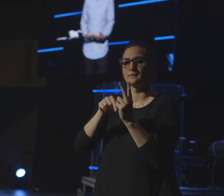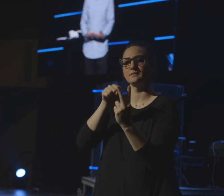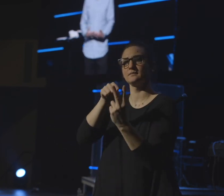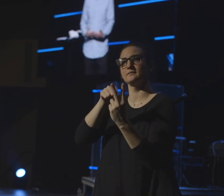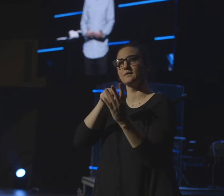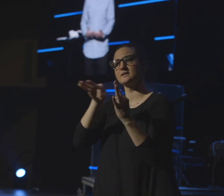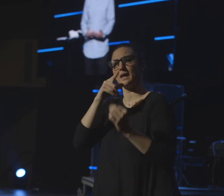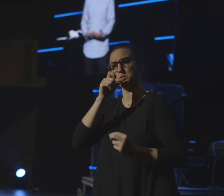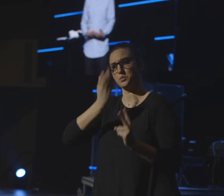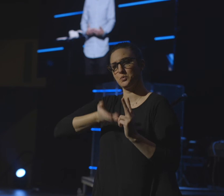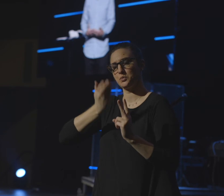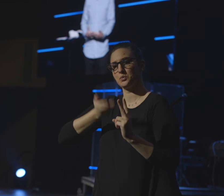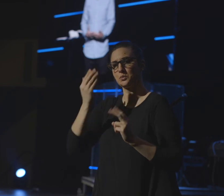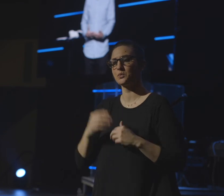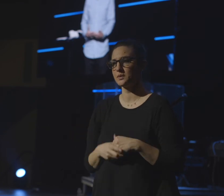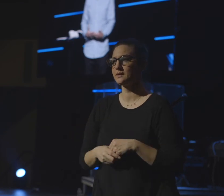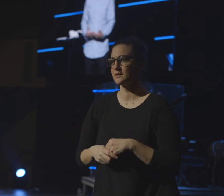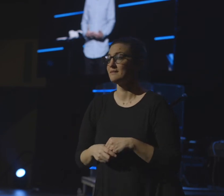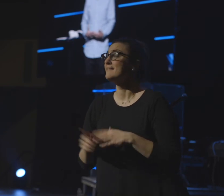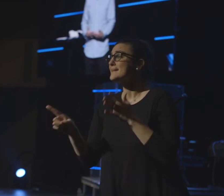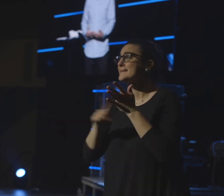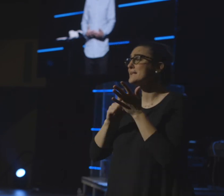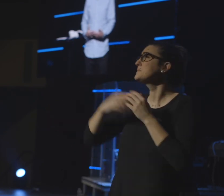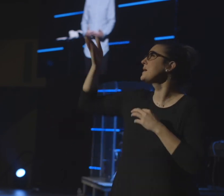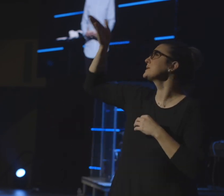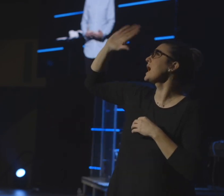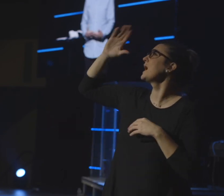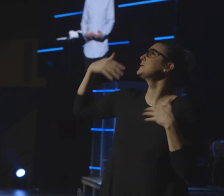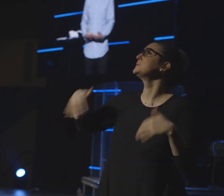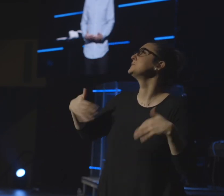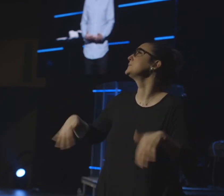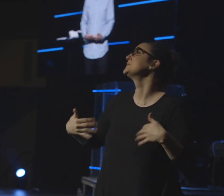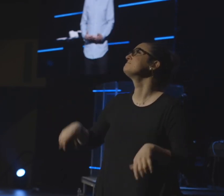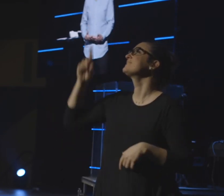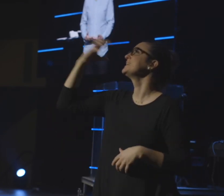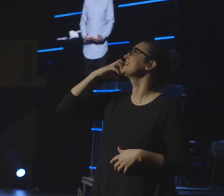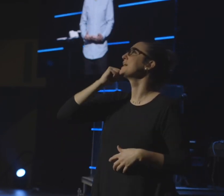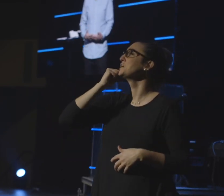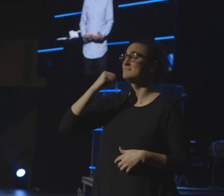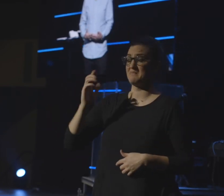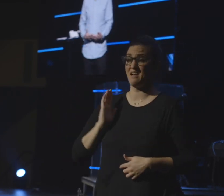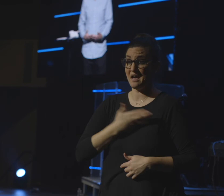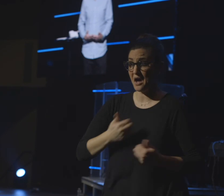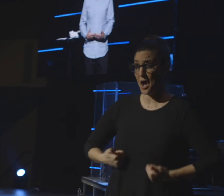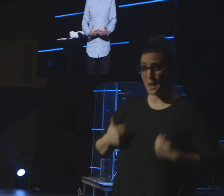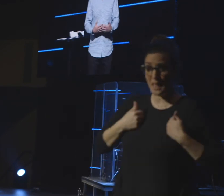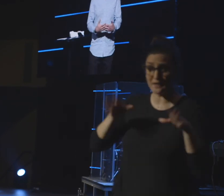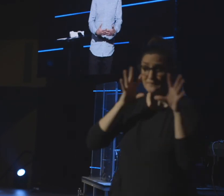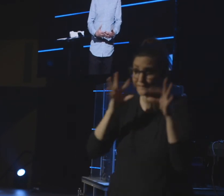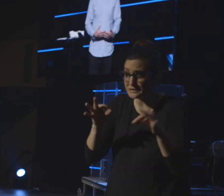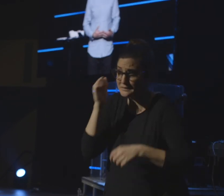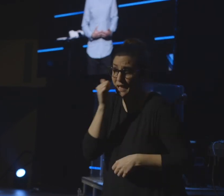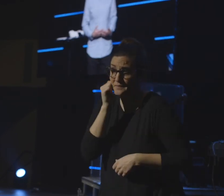loving, right? So caring. We make such messes of our lives, but he sends us people when we're not